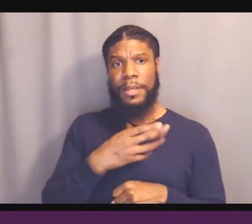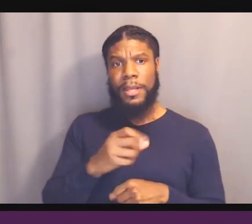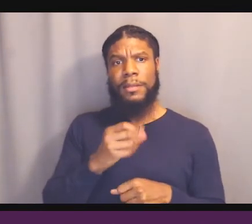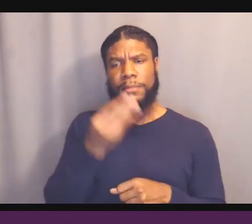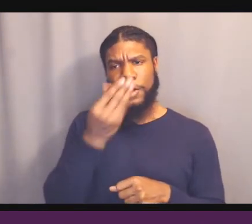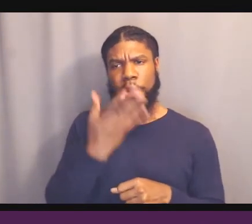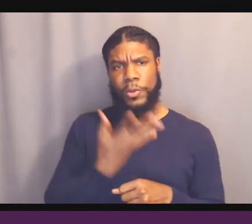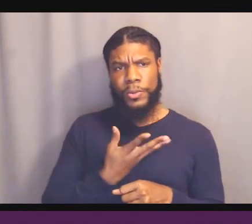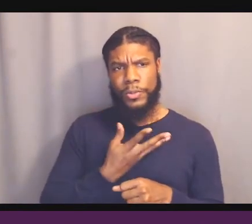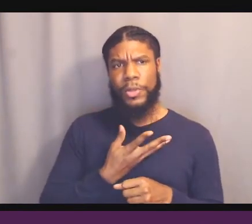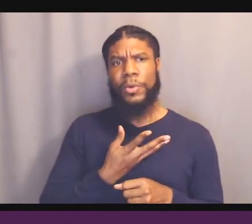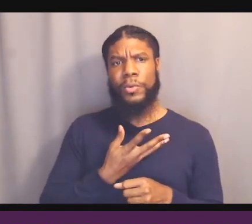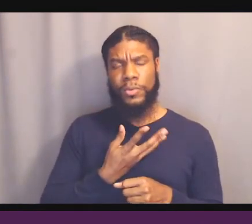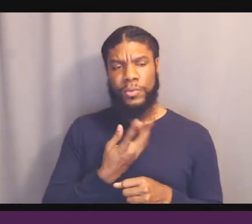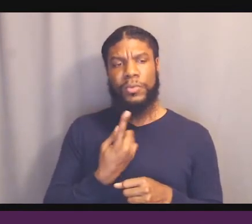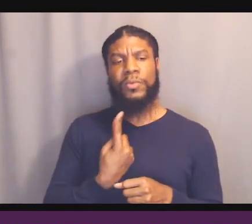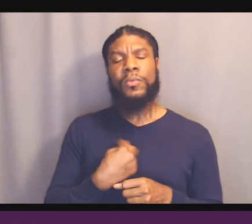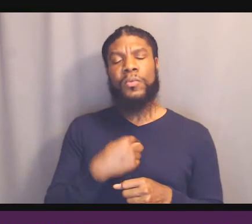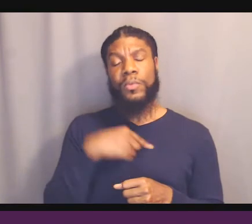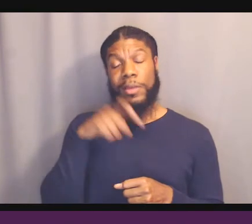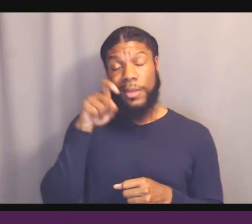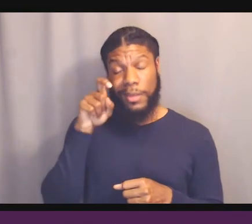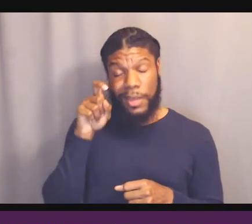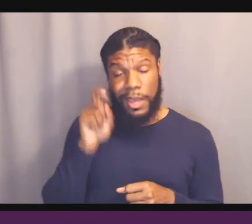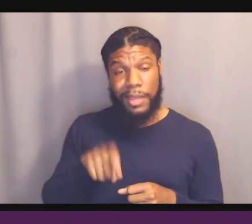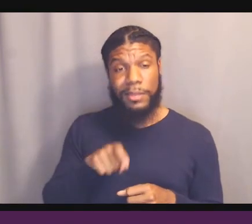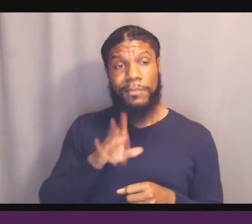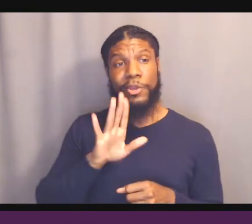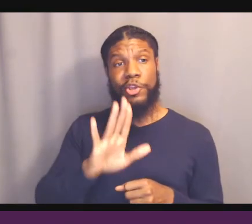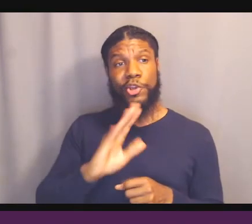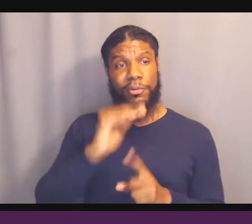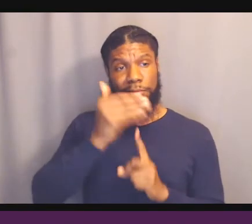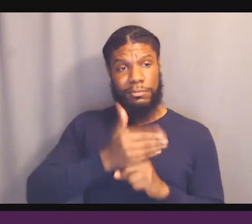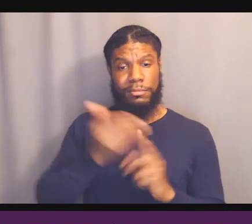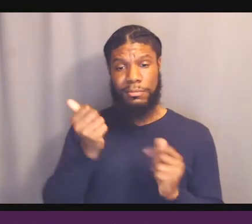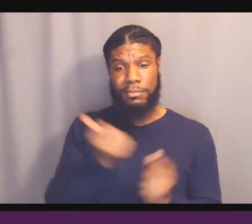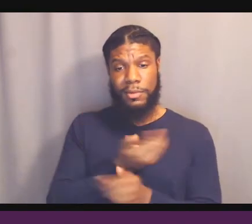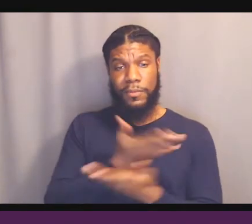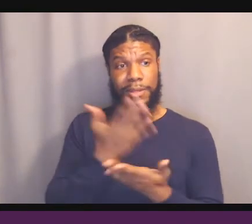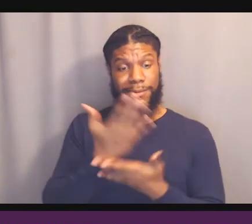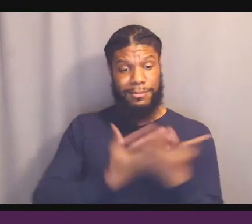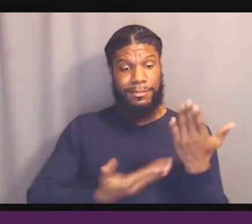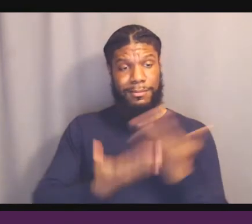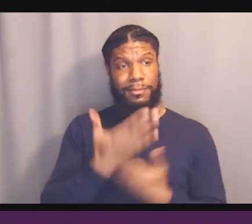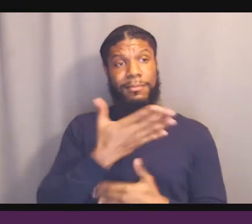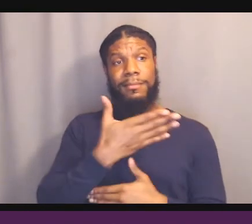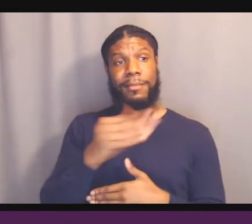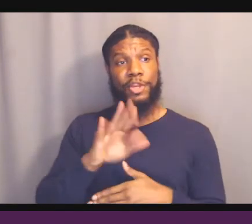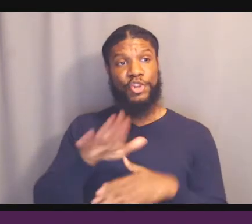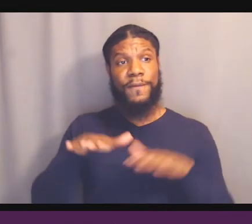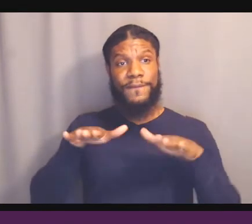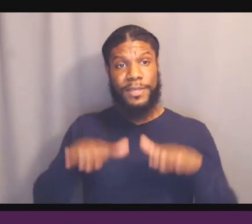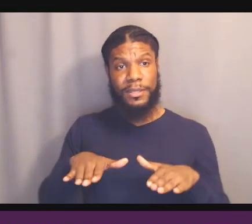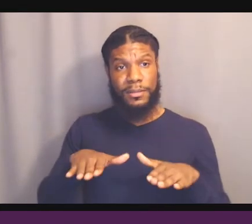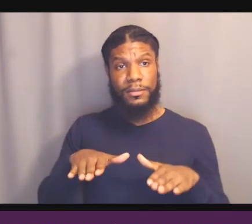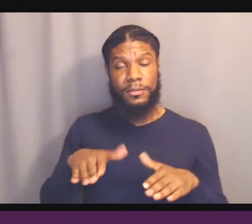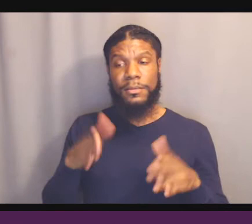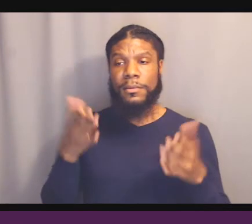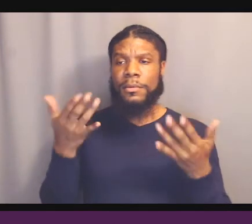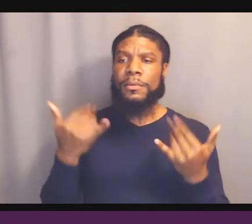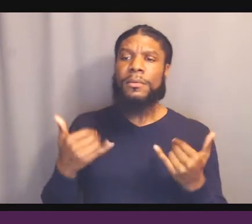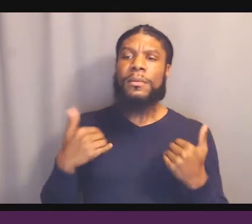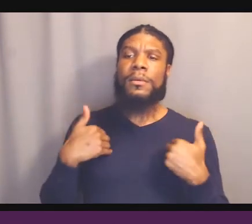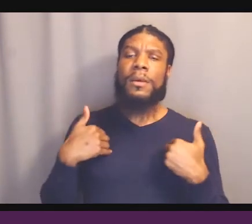that we must be your hands and feet, because there is a population that is hurting,